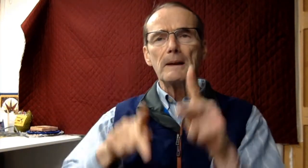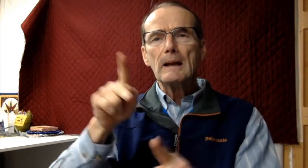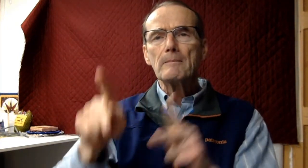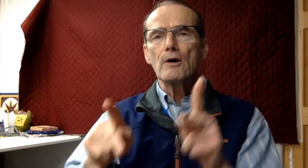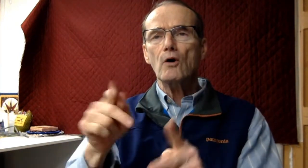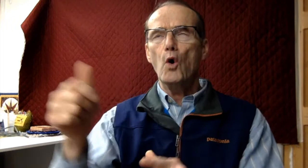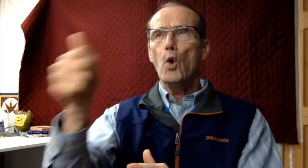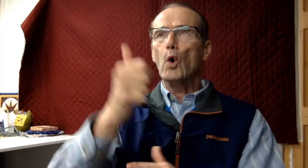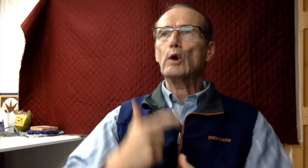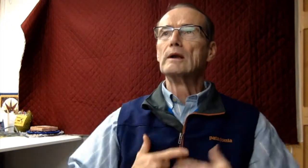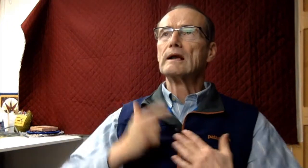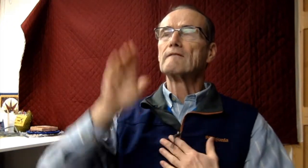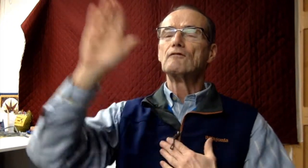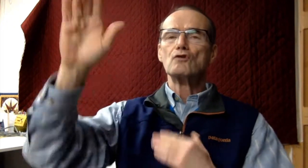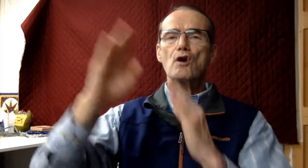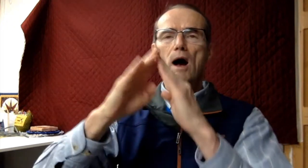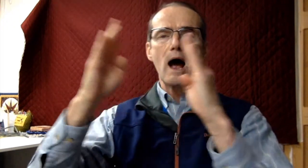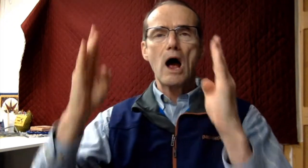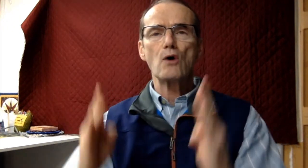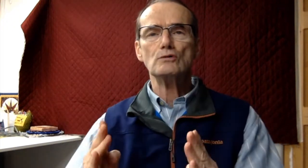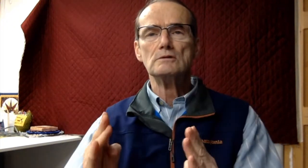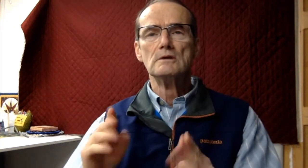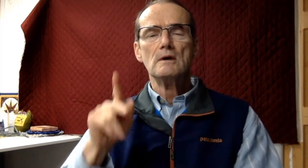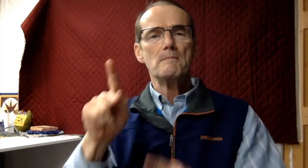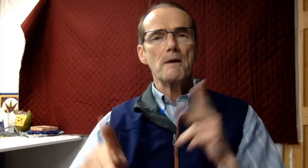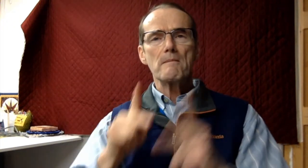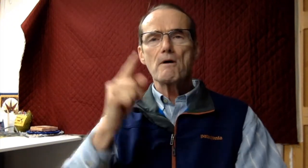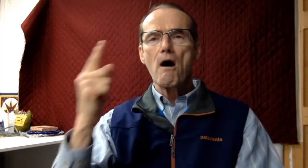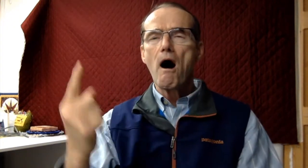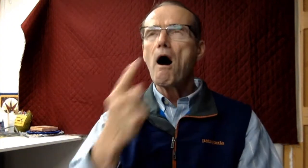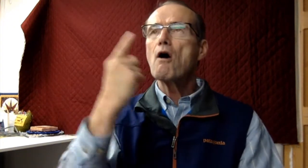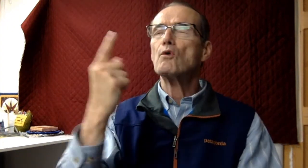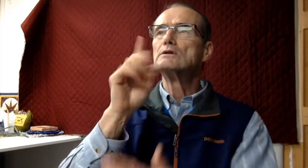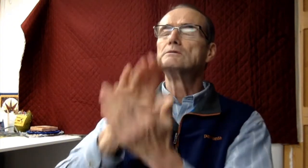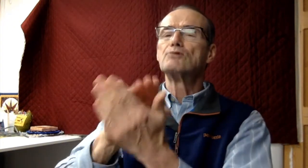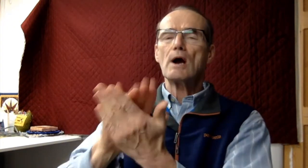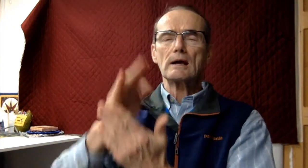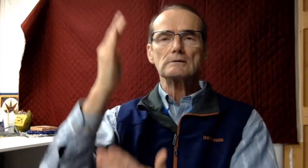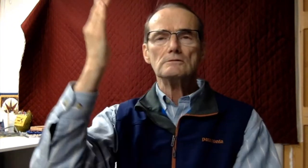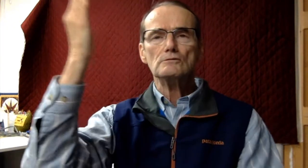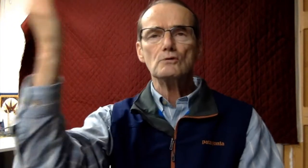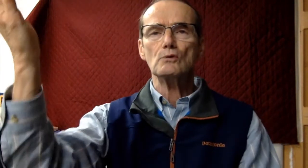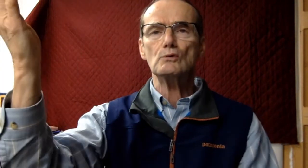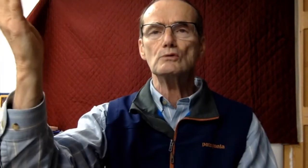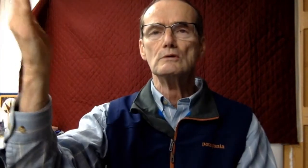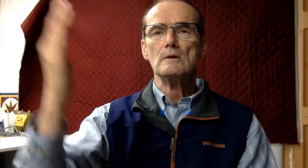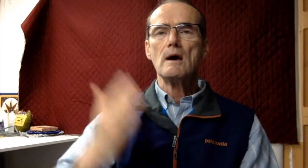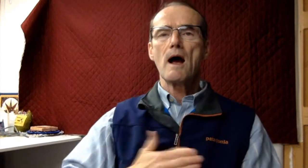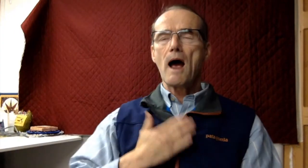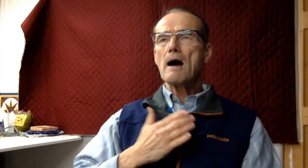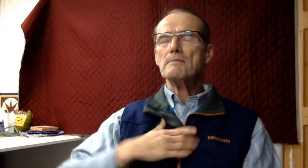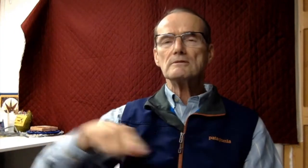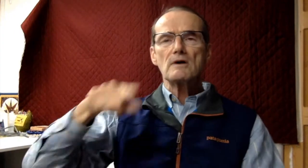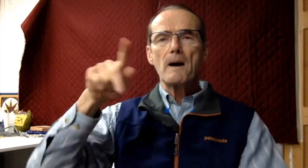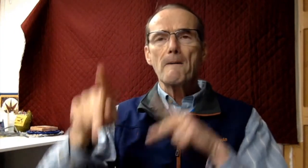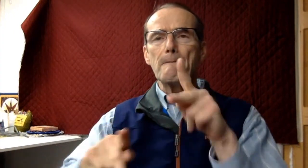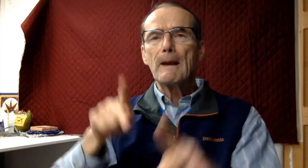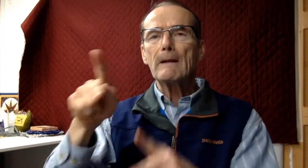Happy they who dwell in your house. Continually they praise you. Happy the